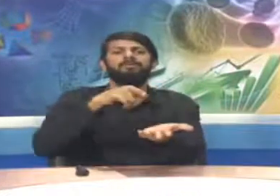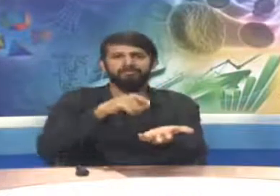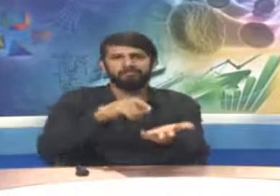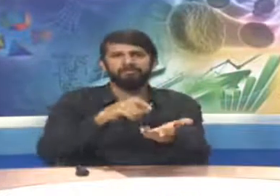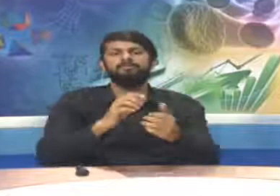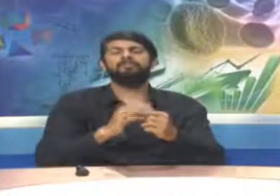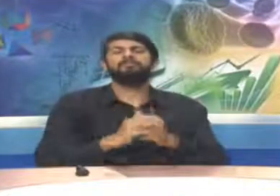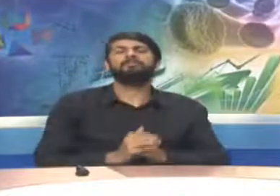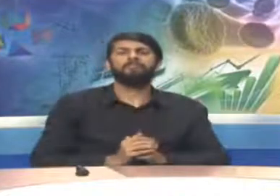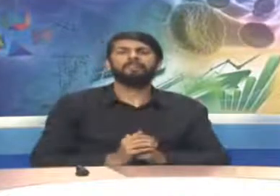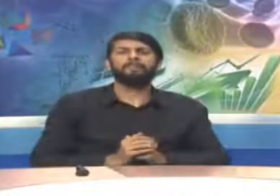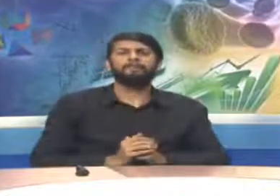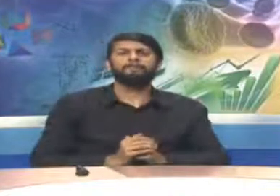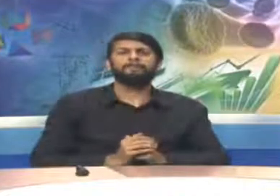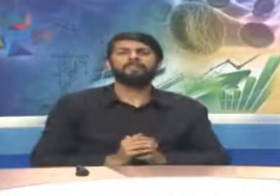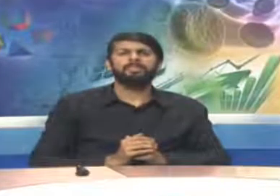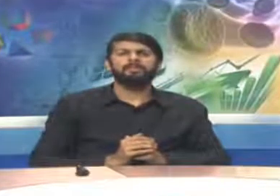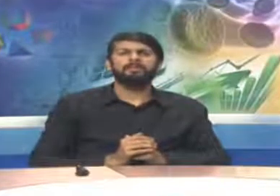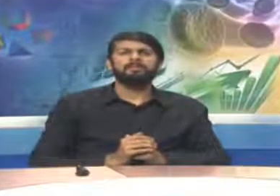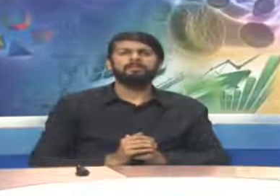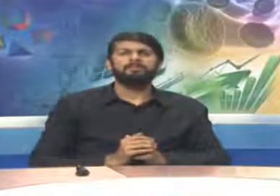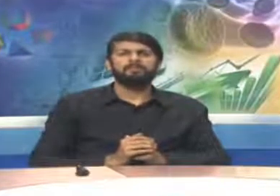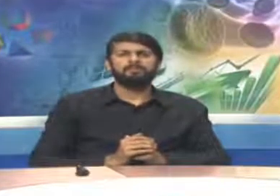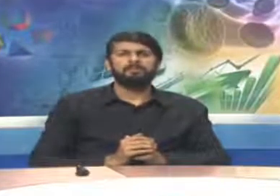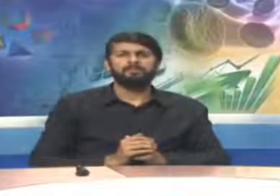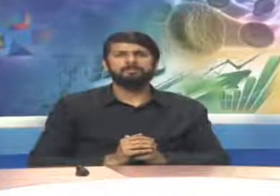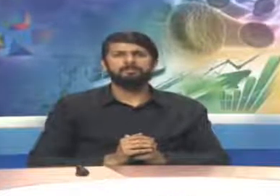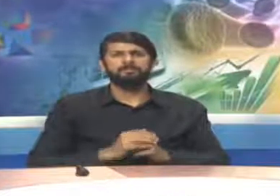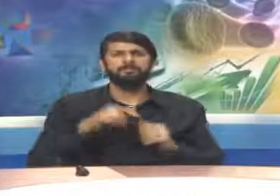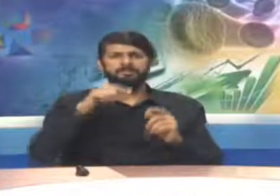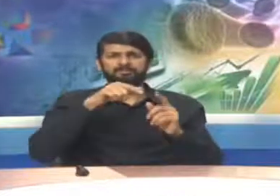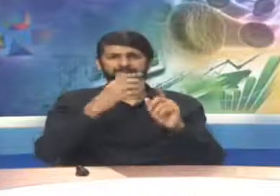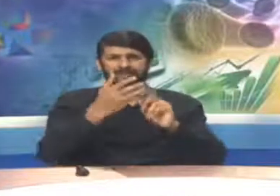local unit and reaching the apex.